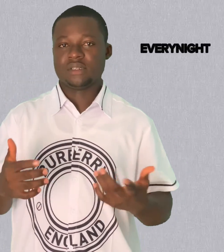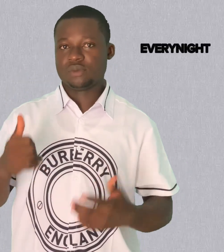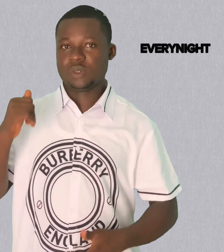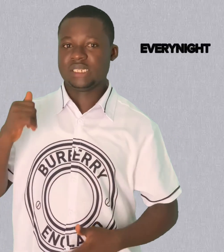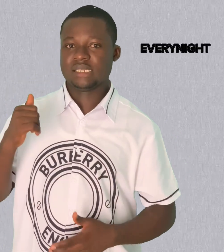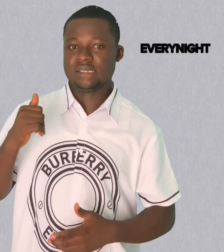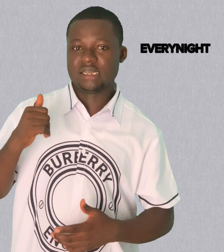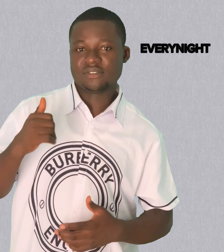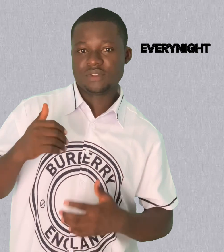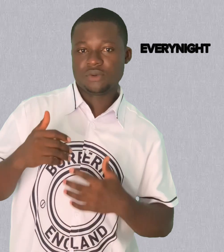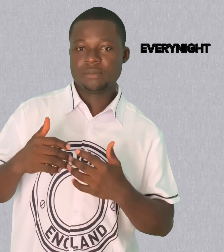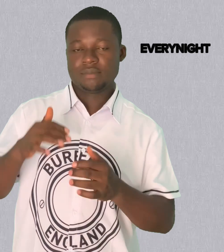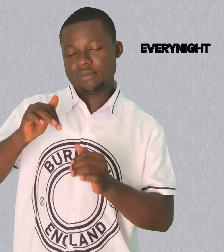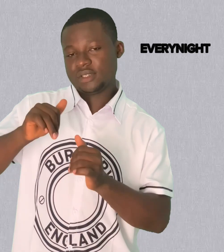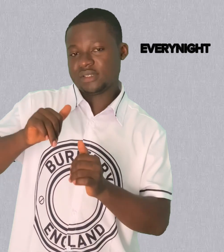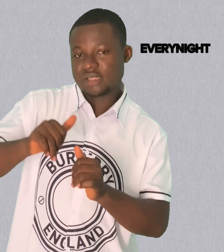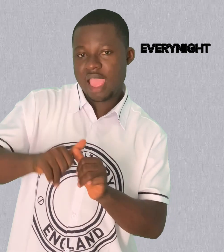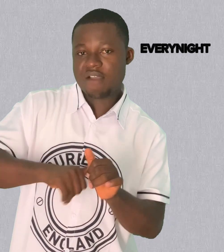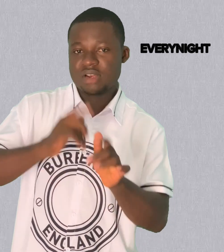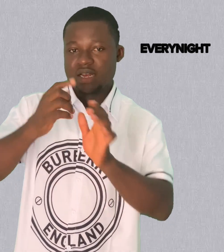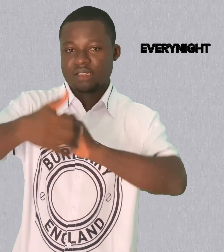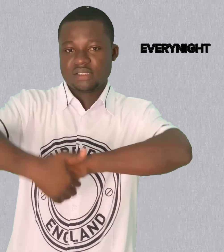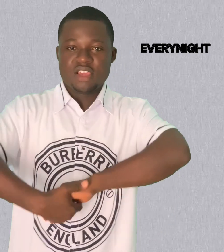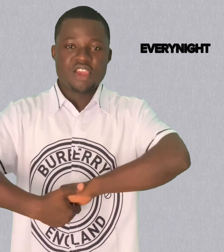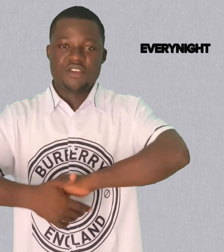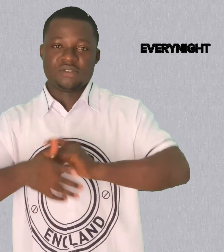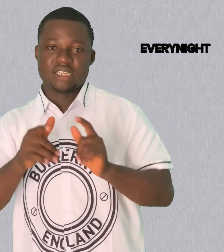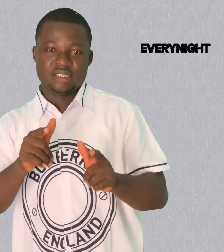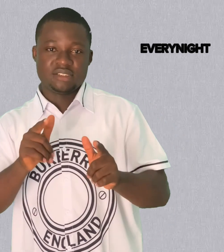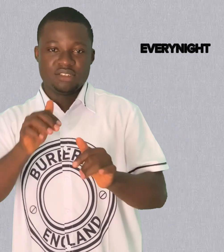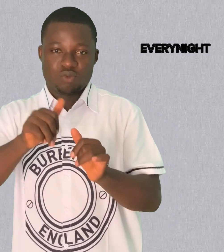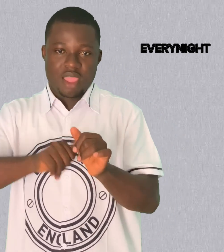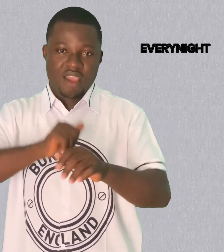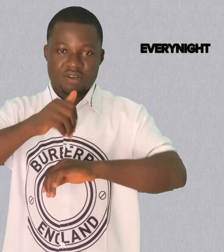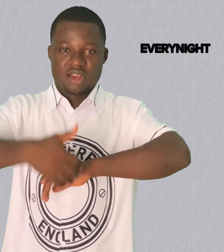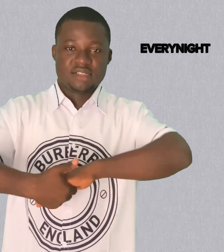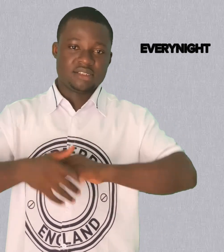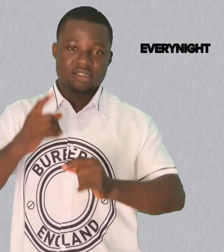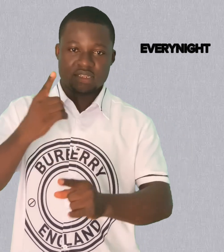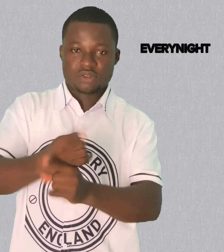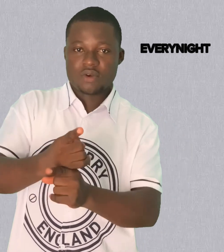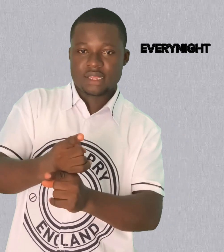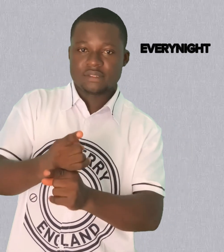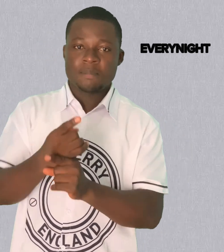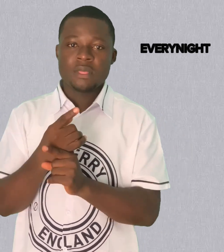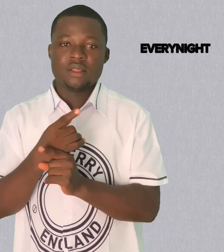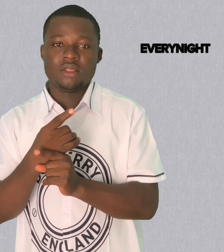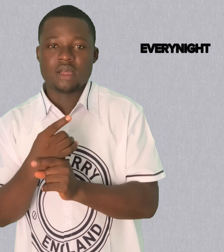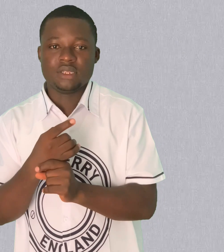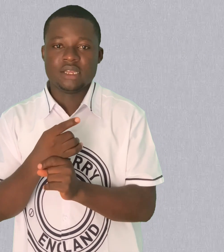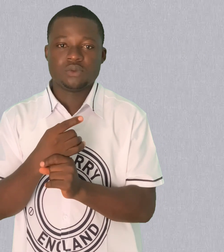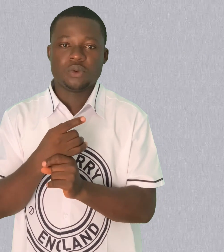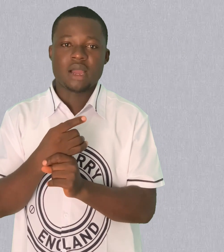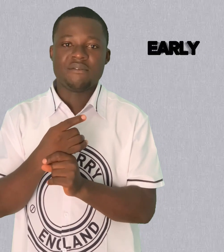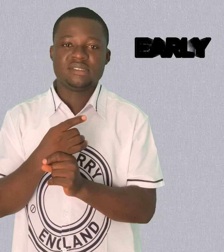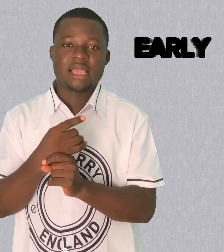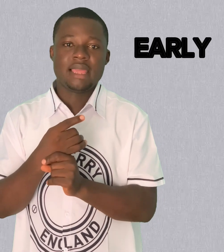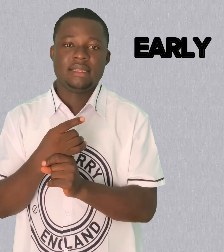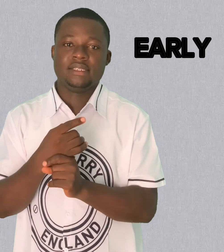We did that in our last video. This is every night. If you signed it this way every night, that's correct. Now the next word we have is early.